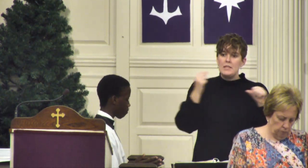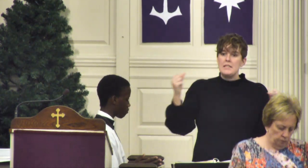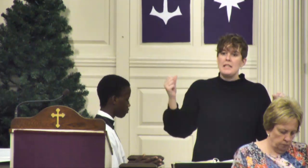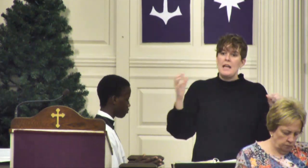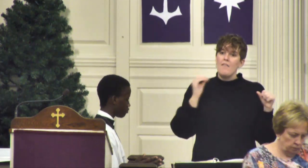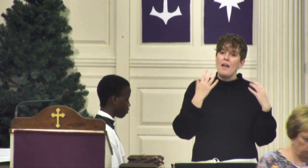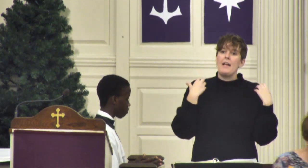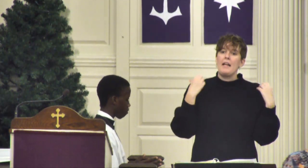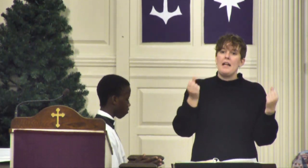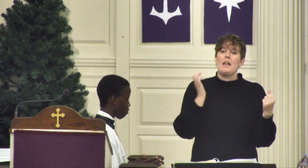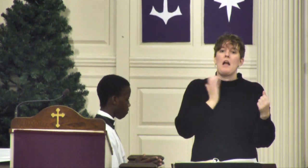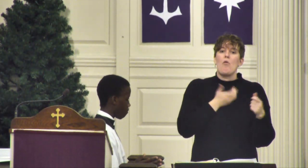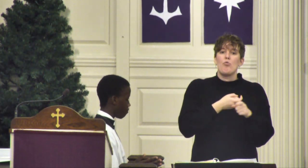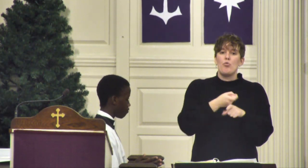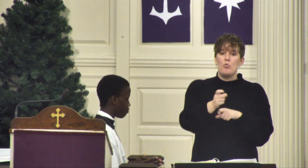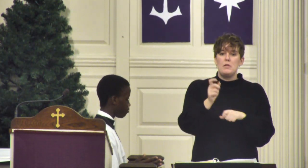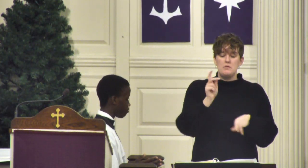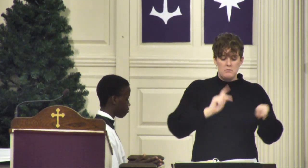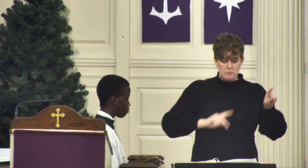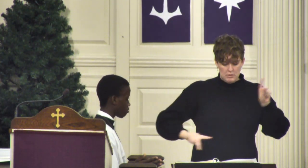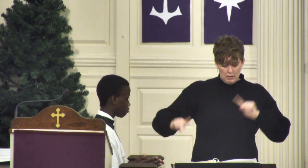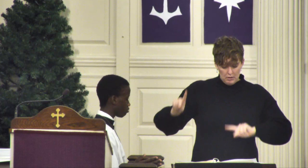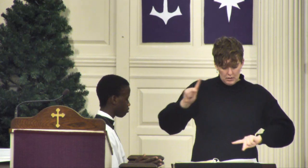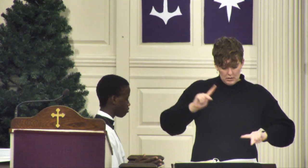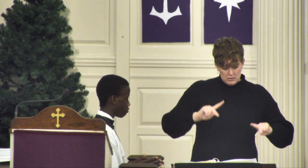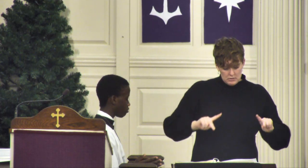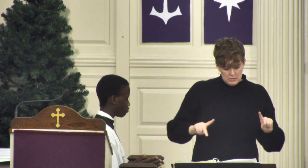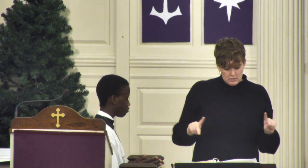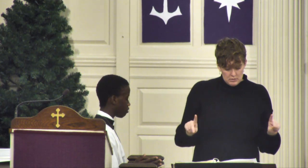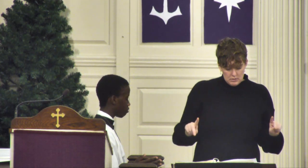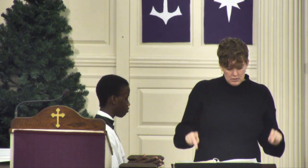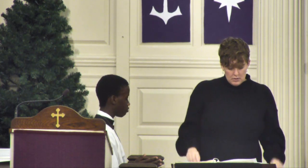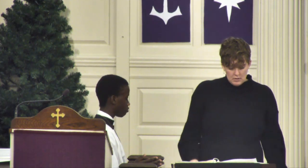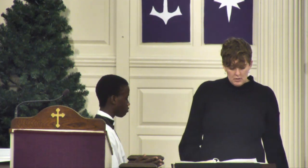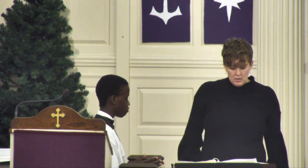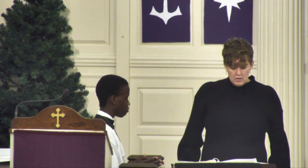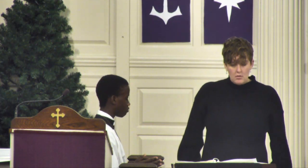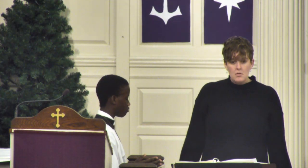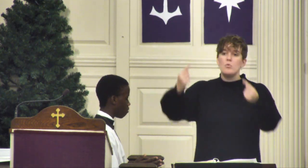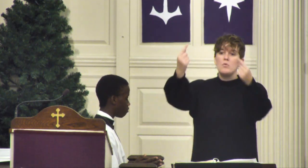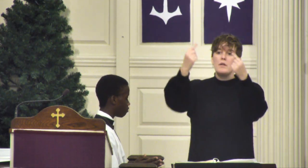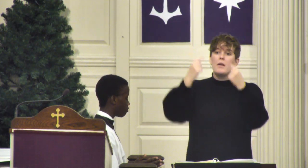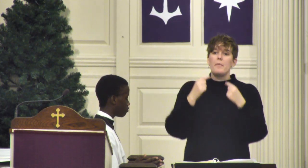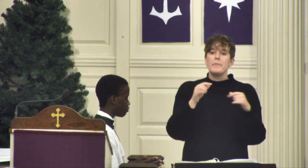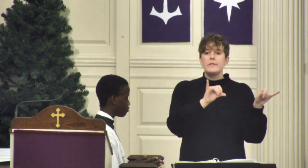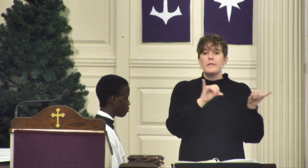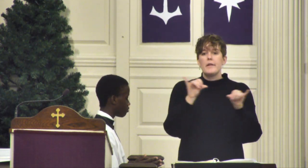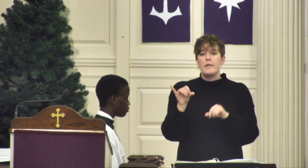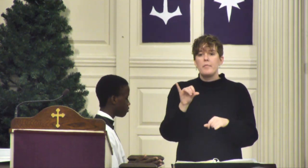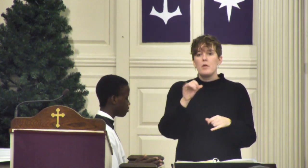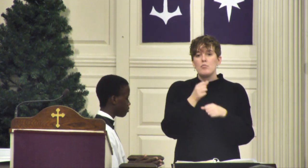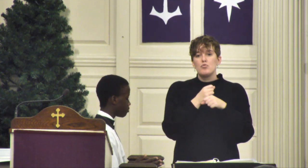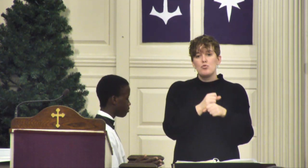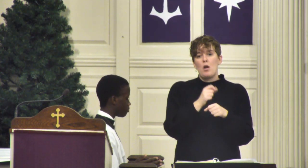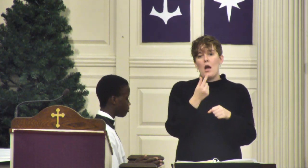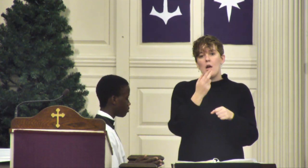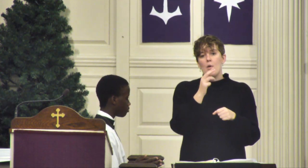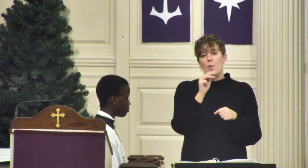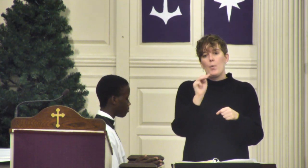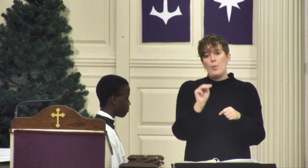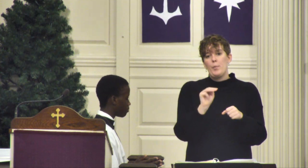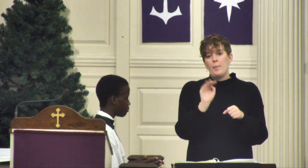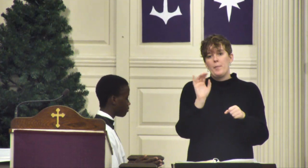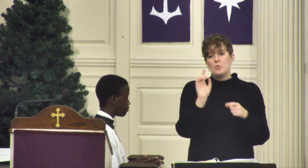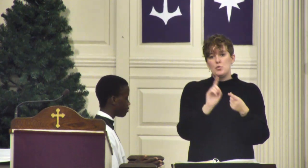save and heal a ruined race. You came the bridegroom of the